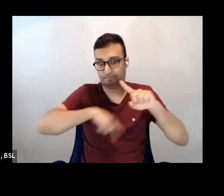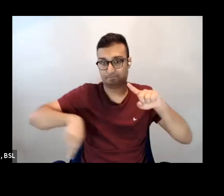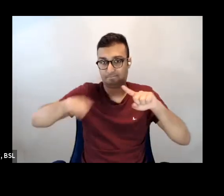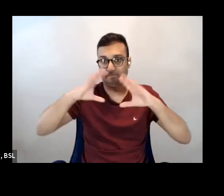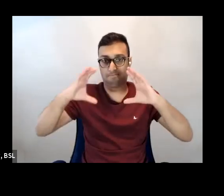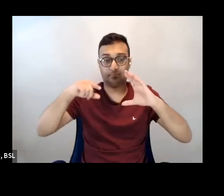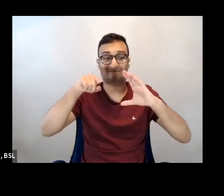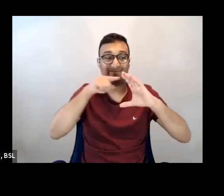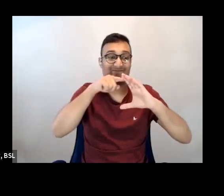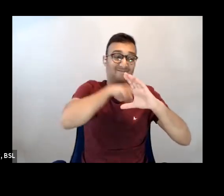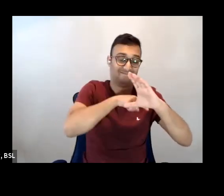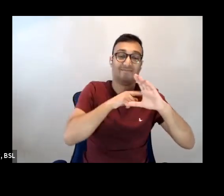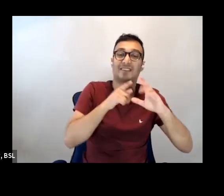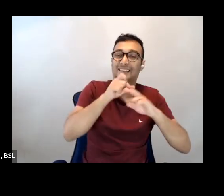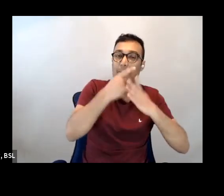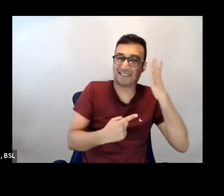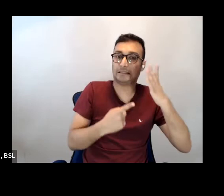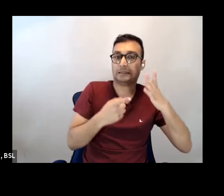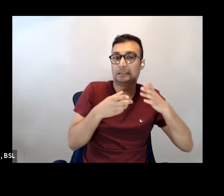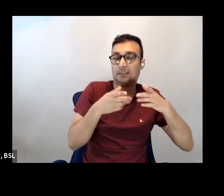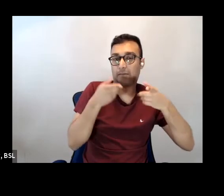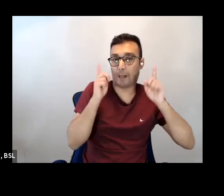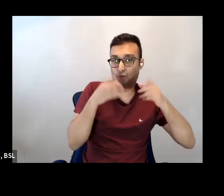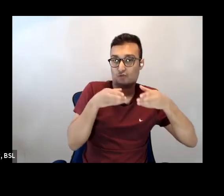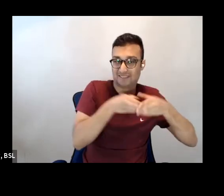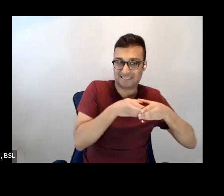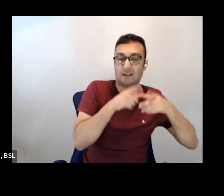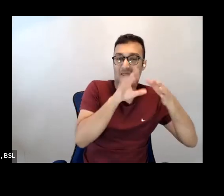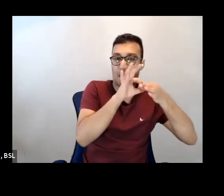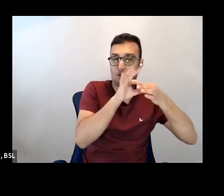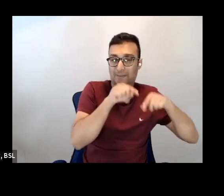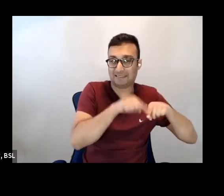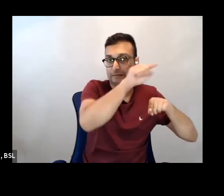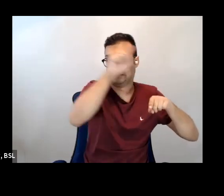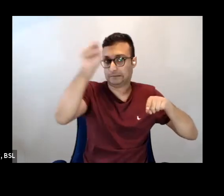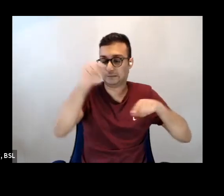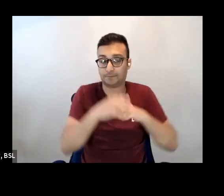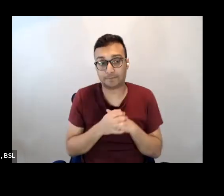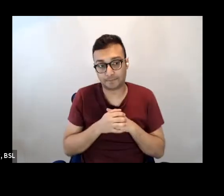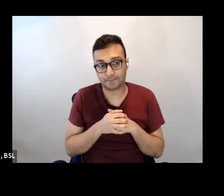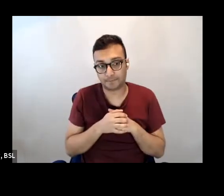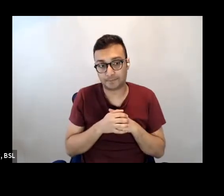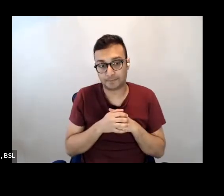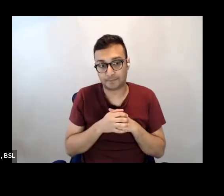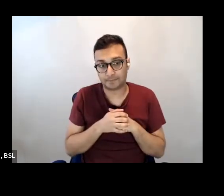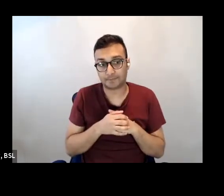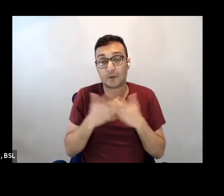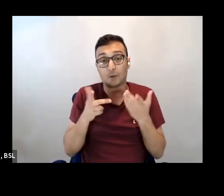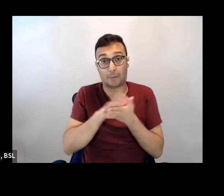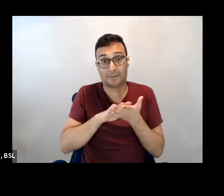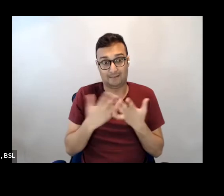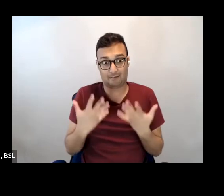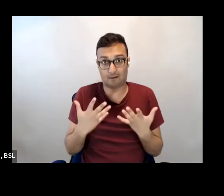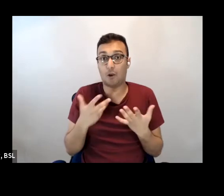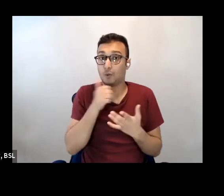the therapists around it. Can we go to the next slide, please? So with the use of the ATAC, the